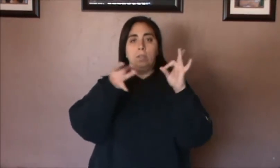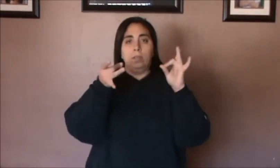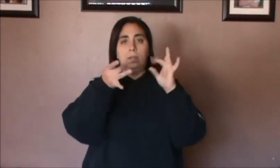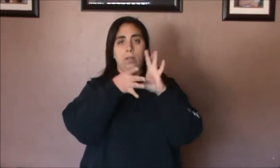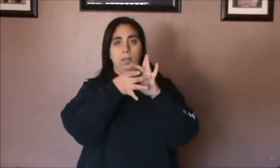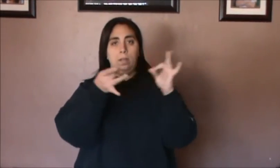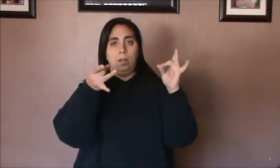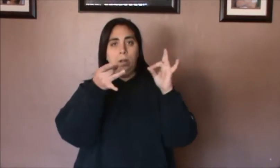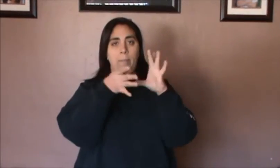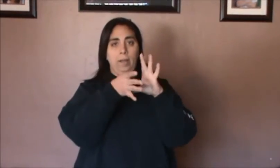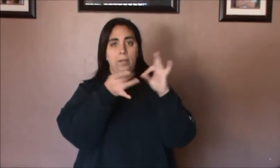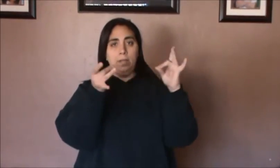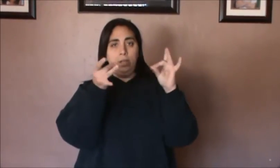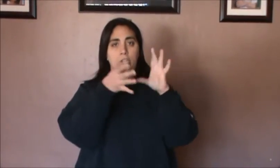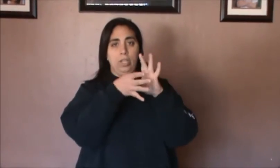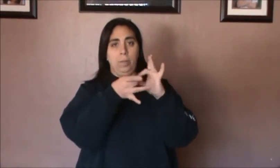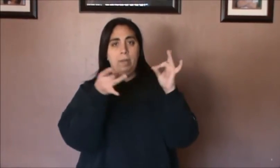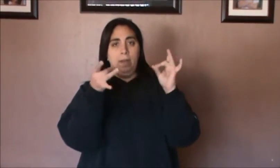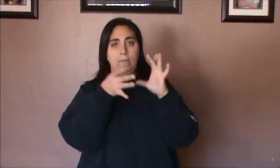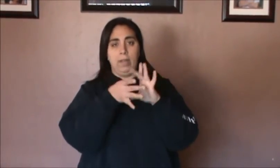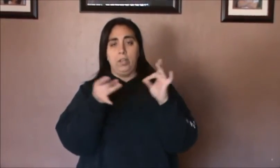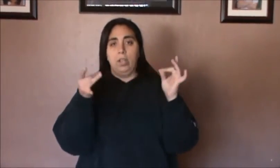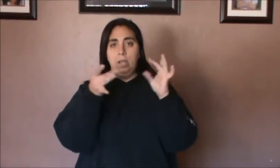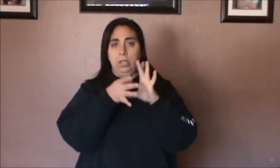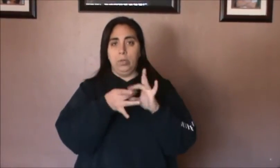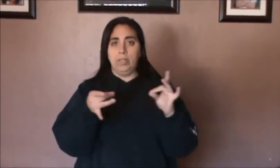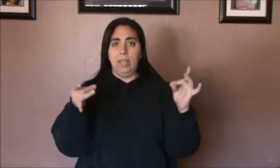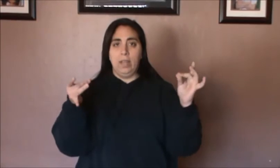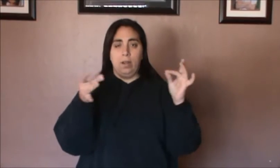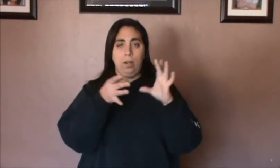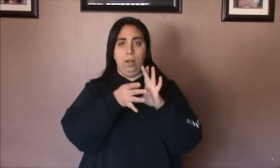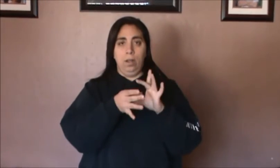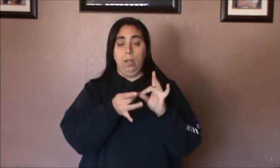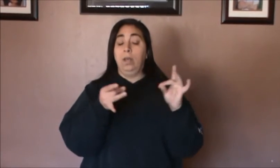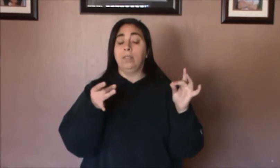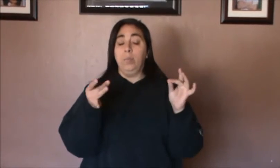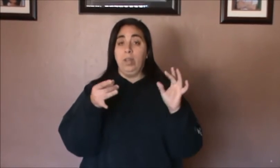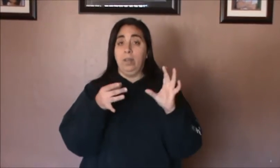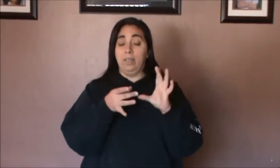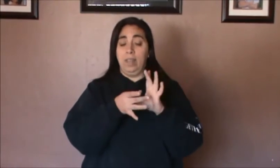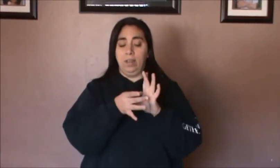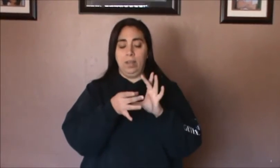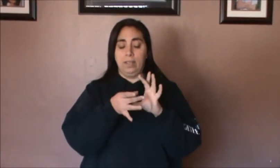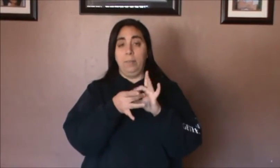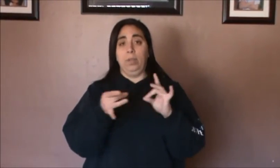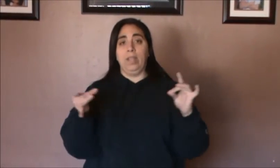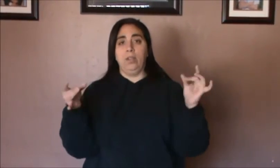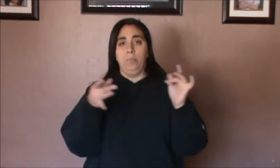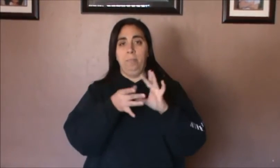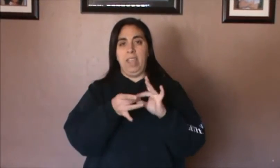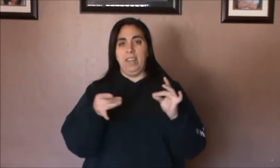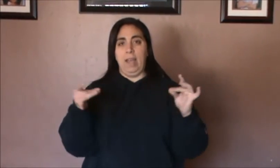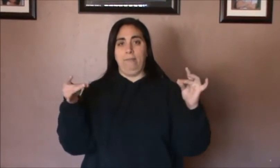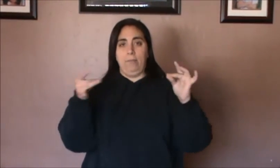just are about to touch each other, but never touch. So it's like someone said a good example, like you're making taffy, right?